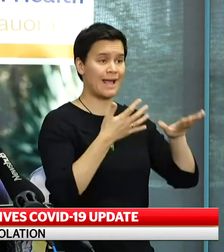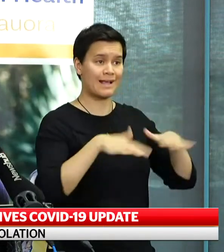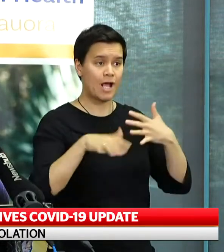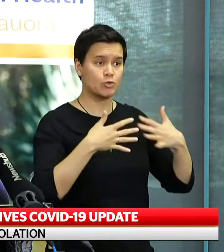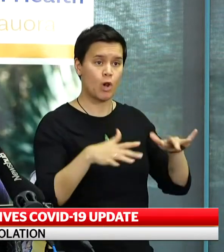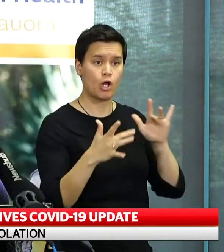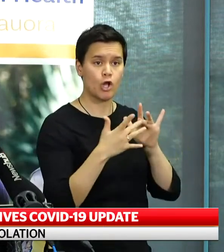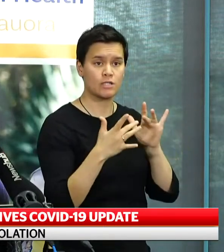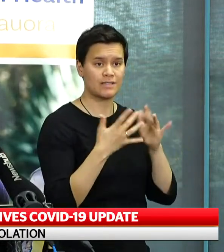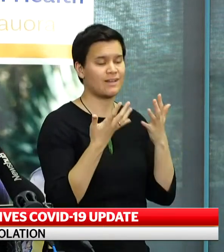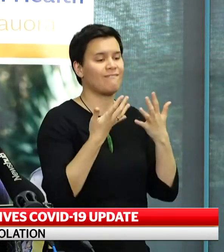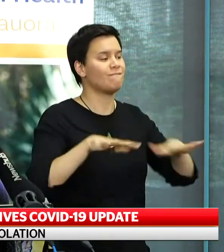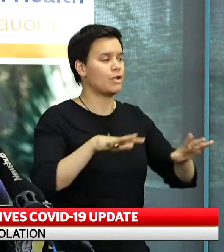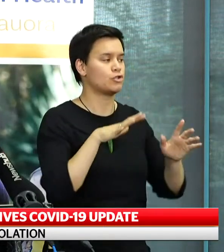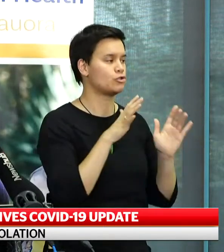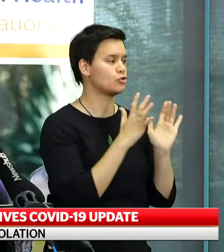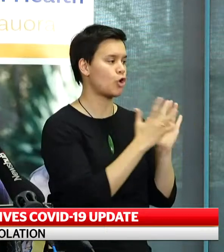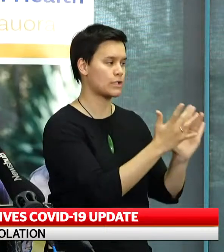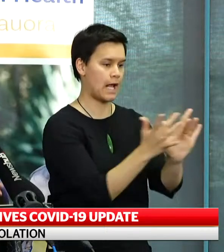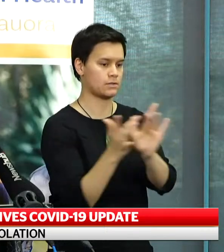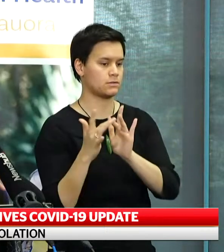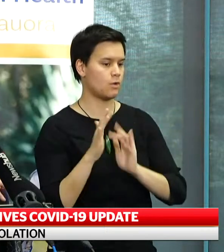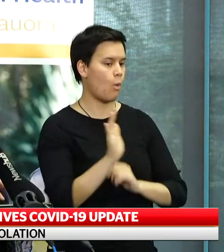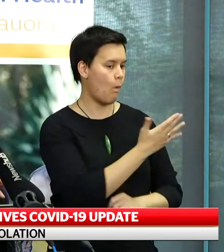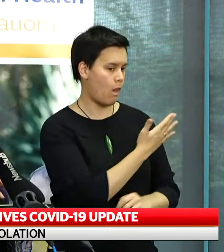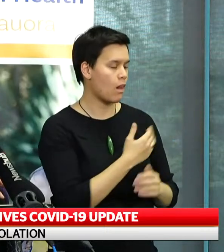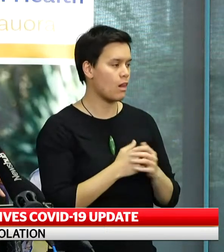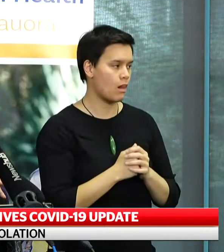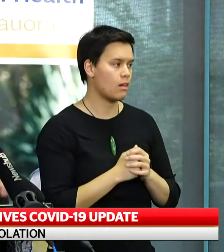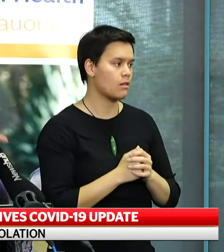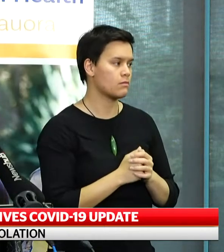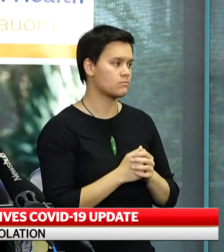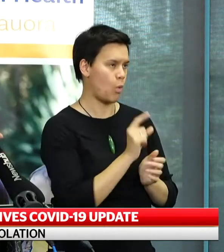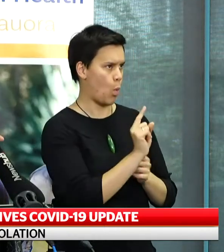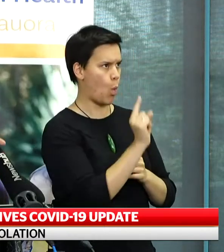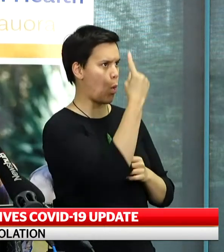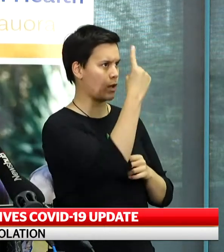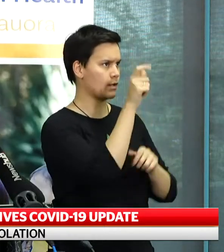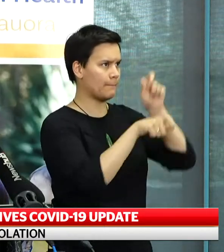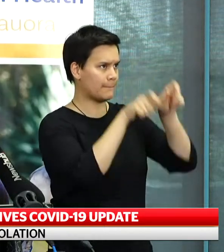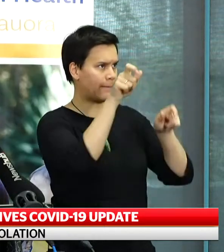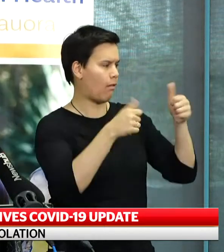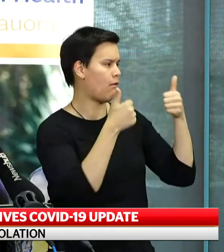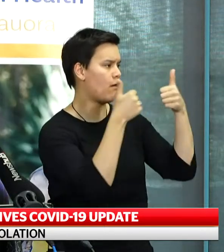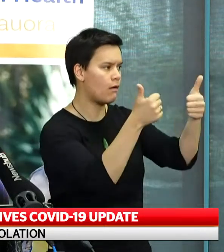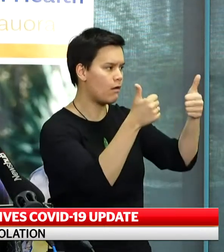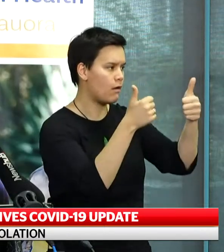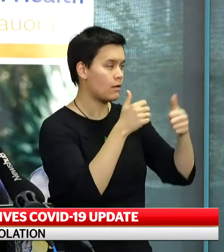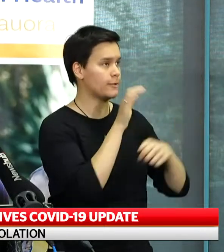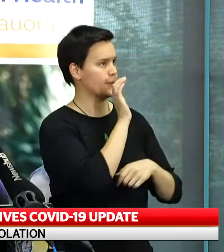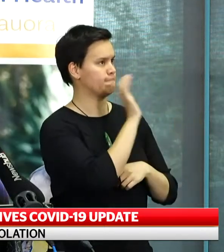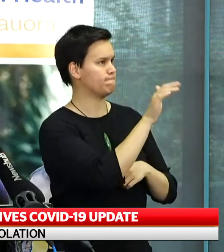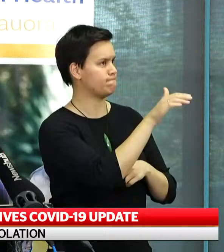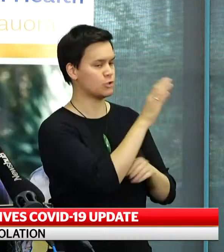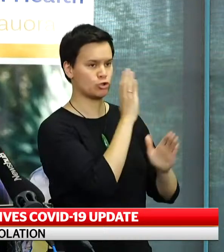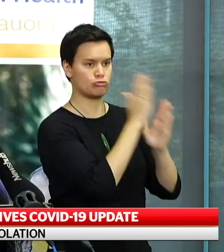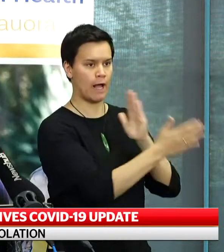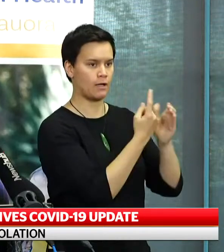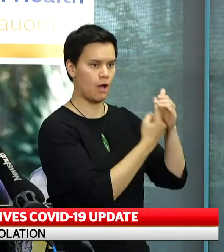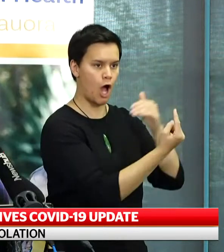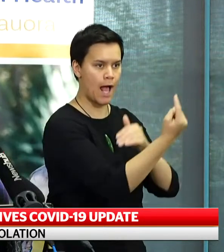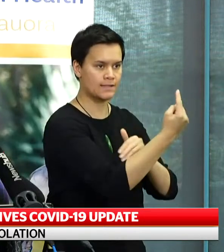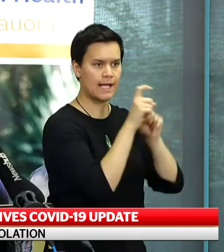good response from Aucklanders, both in terms of isolation and testing, but also, of course, from the